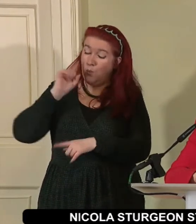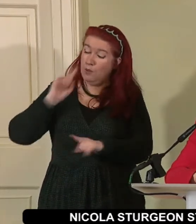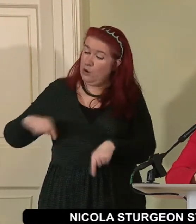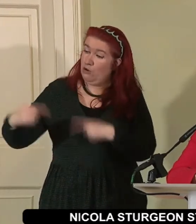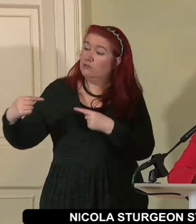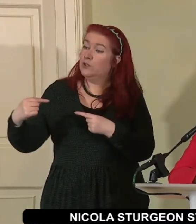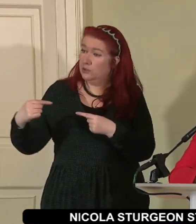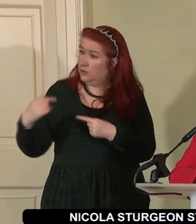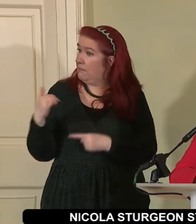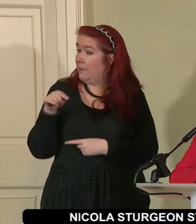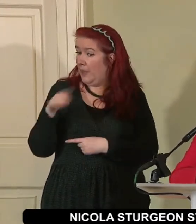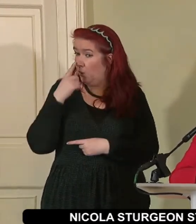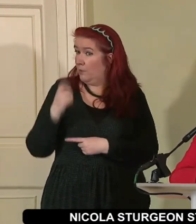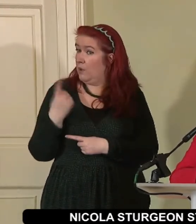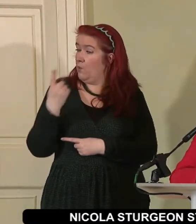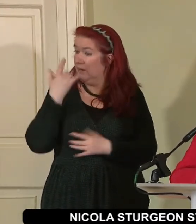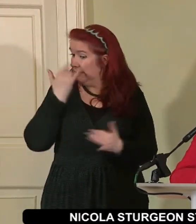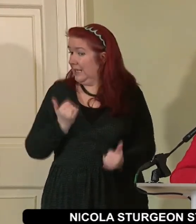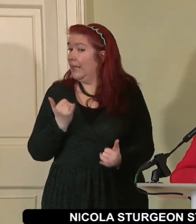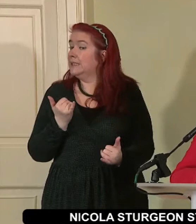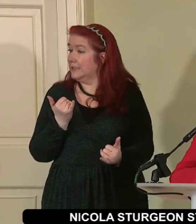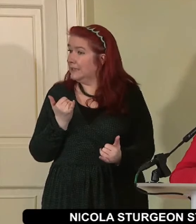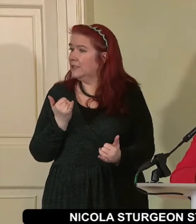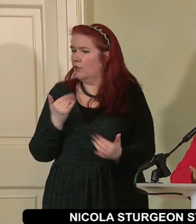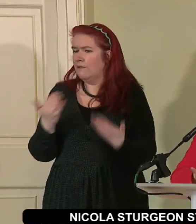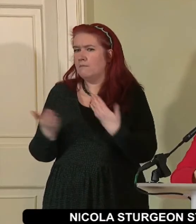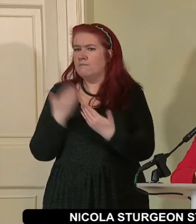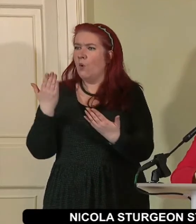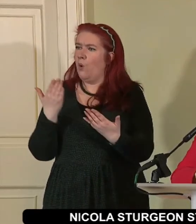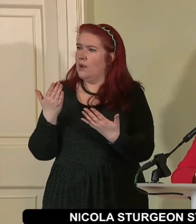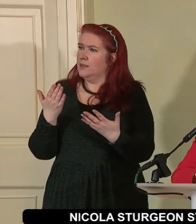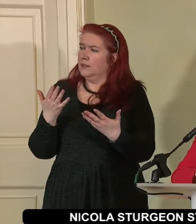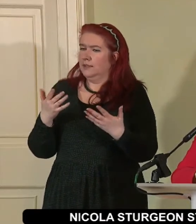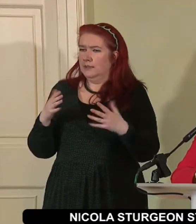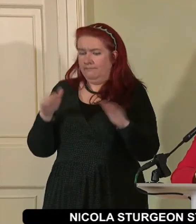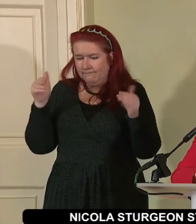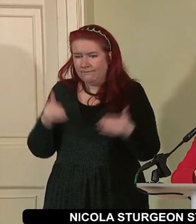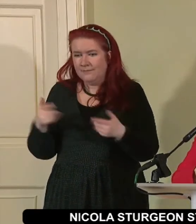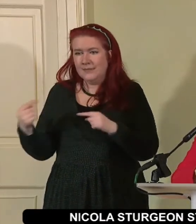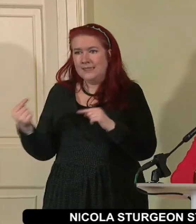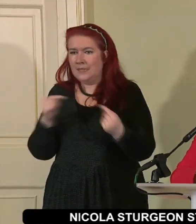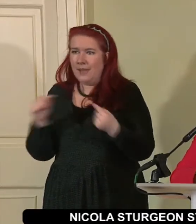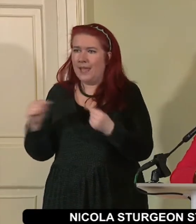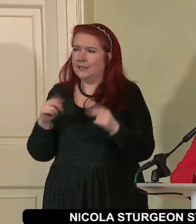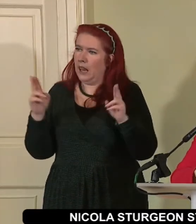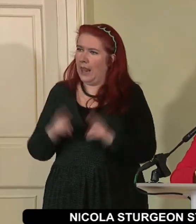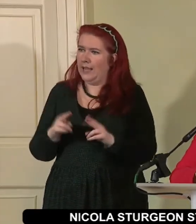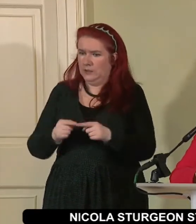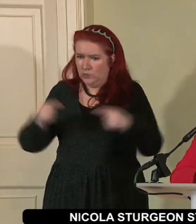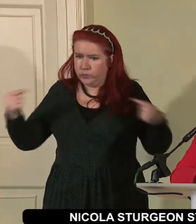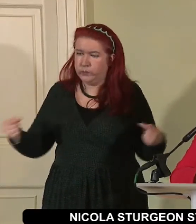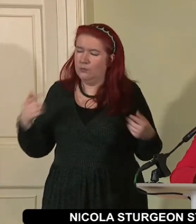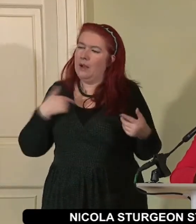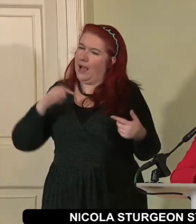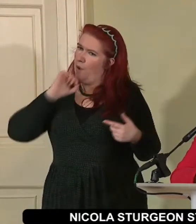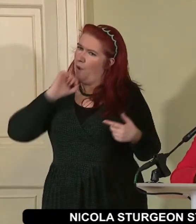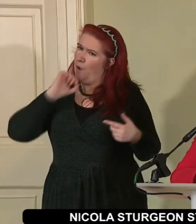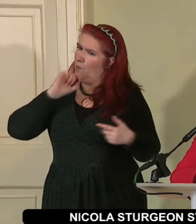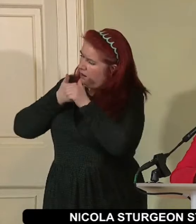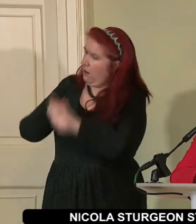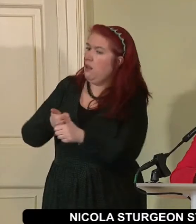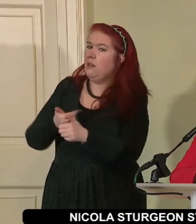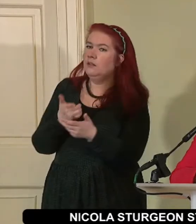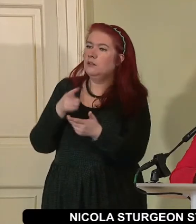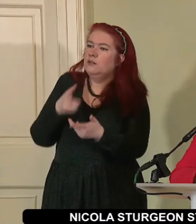Maybe they could be one of the first tests of a more depolarised political debate, but I will be the strongest, most strenuous advocate for